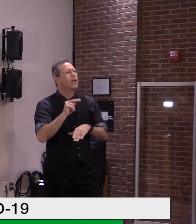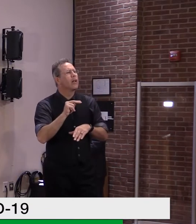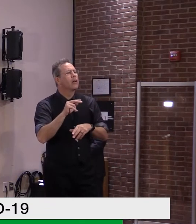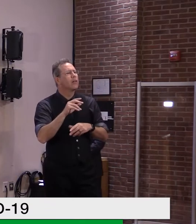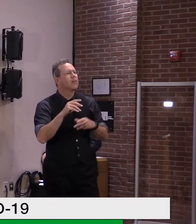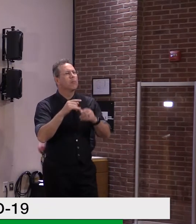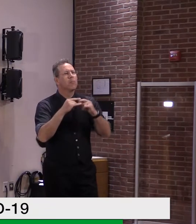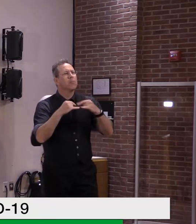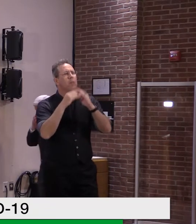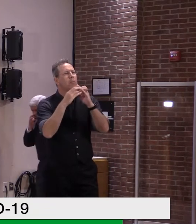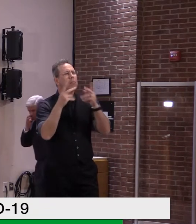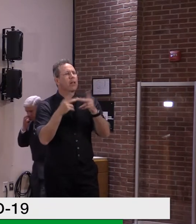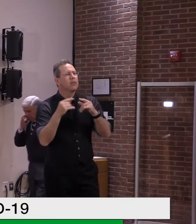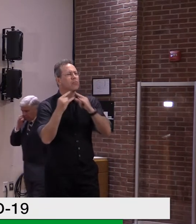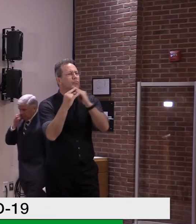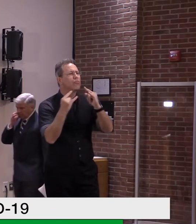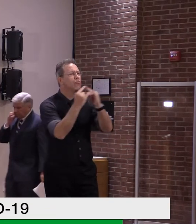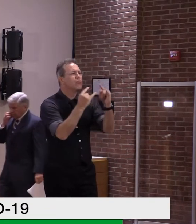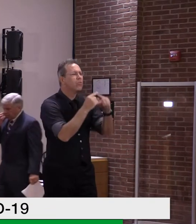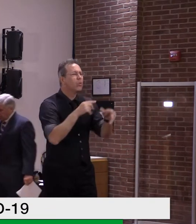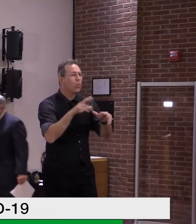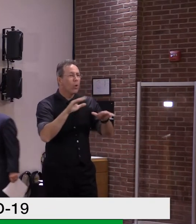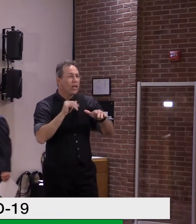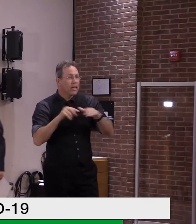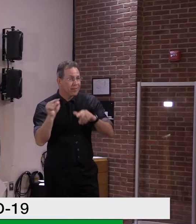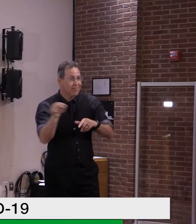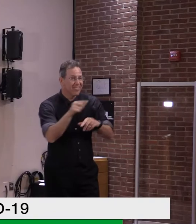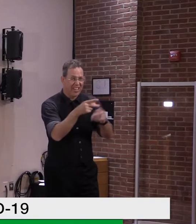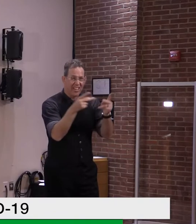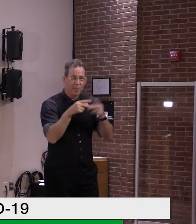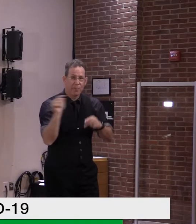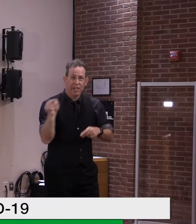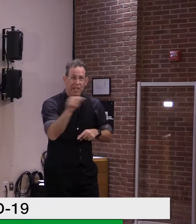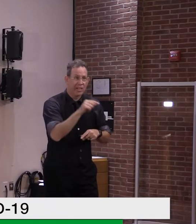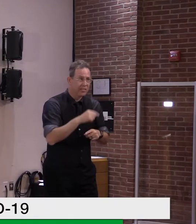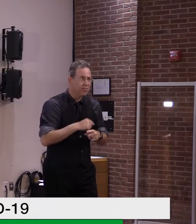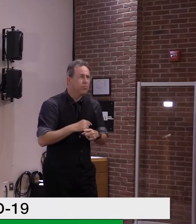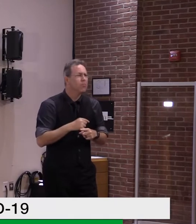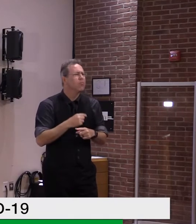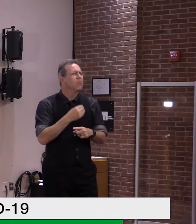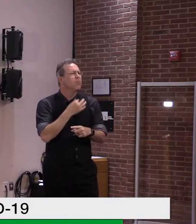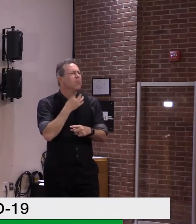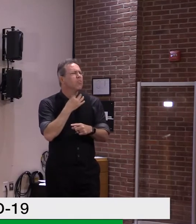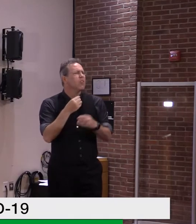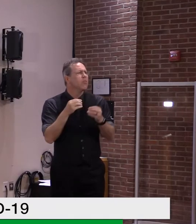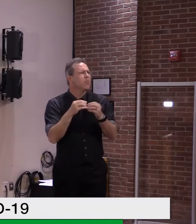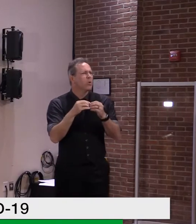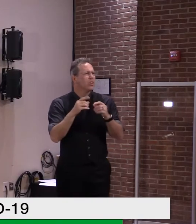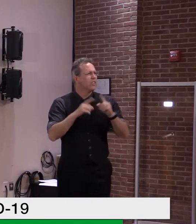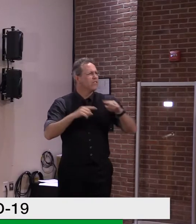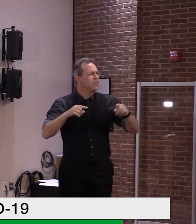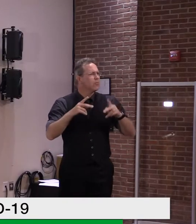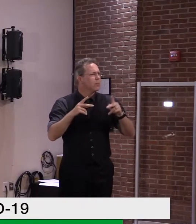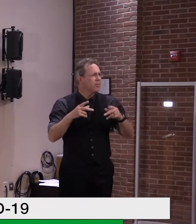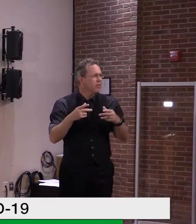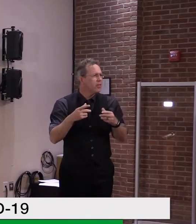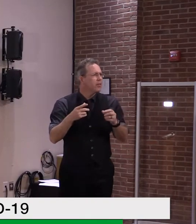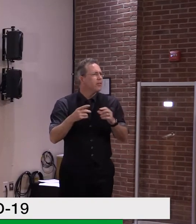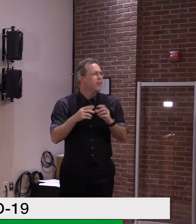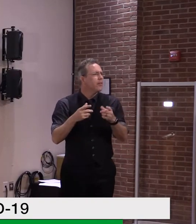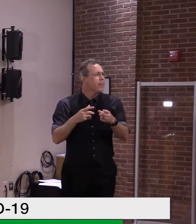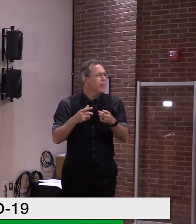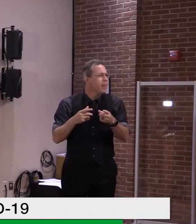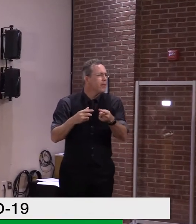of places that these clinics are happening is getting more and more diverse. You have the state parks, the mobile home parks, Jazz Fest